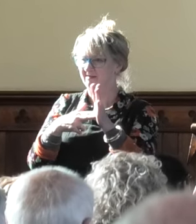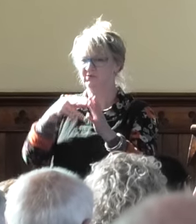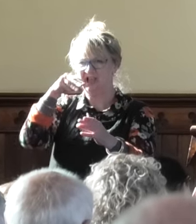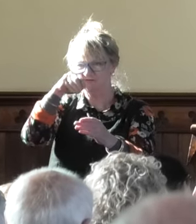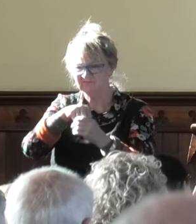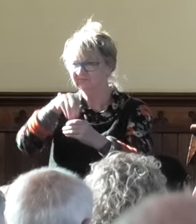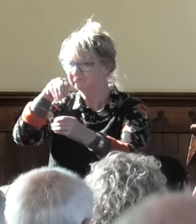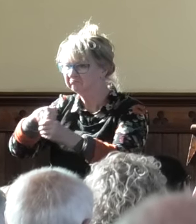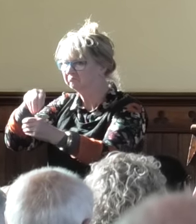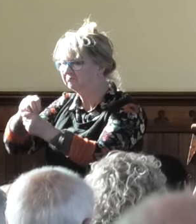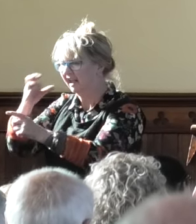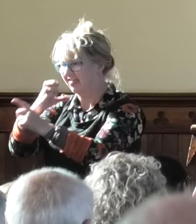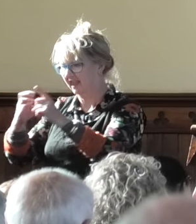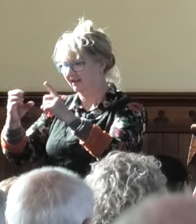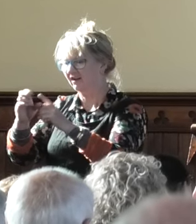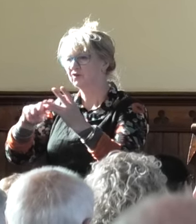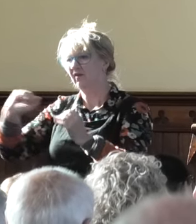was in the culture of the school.